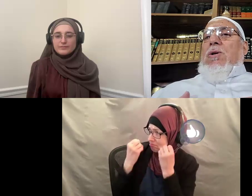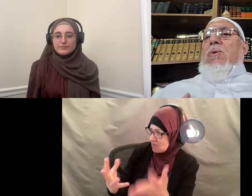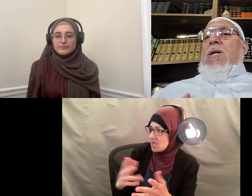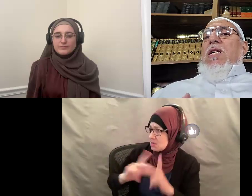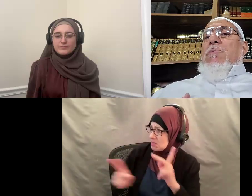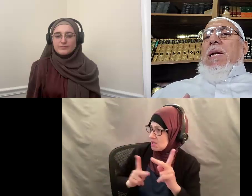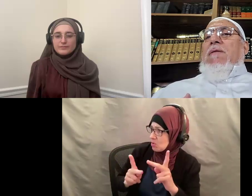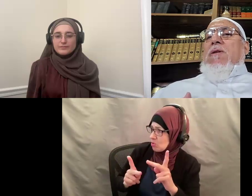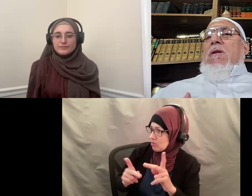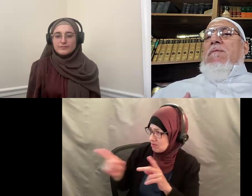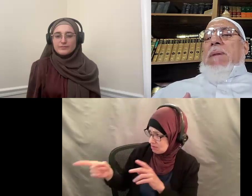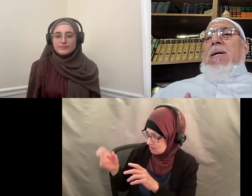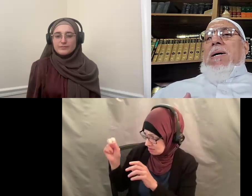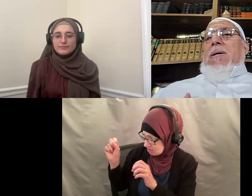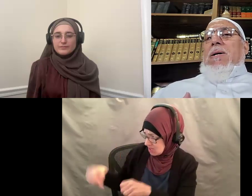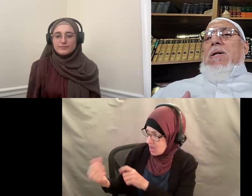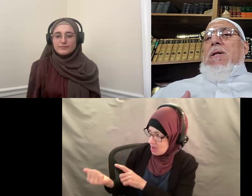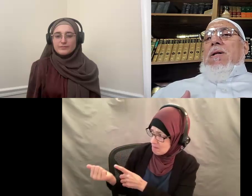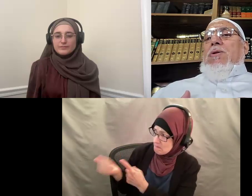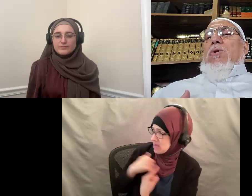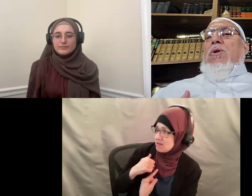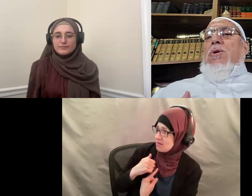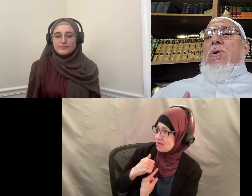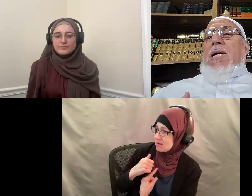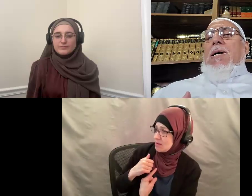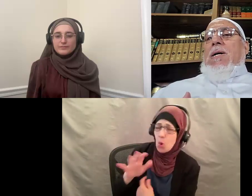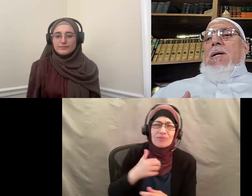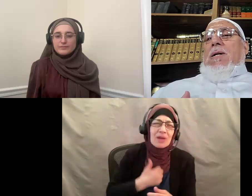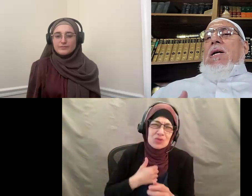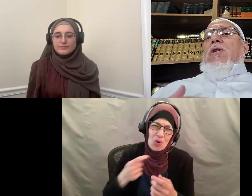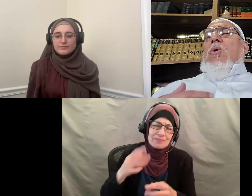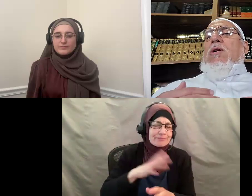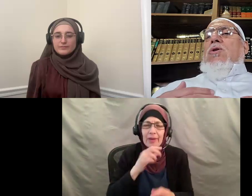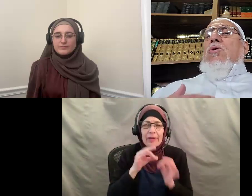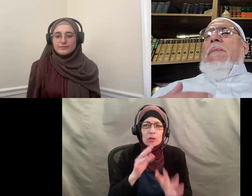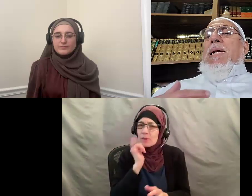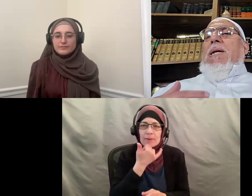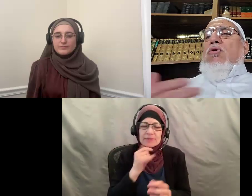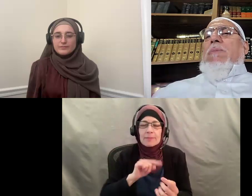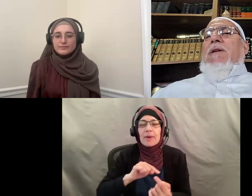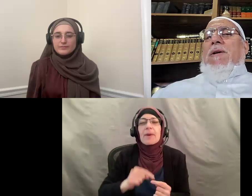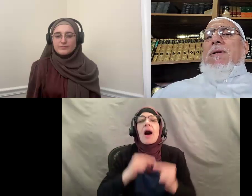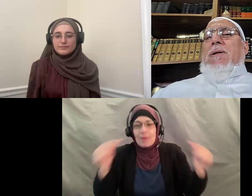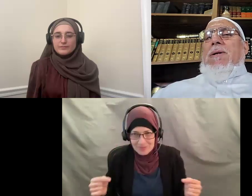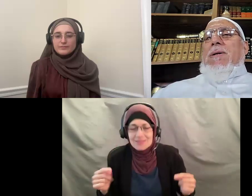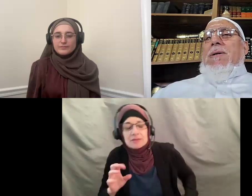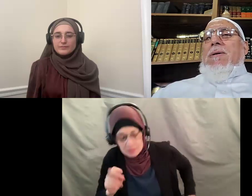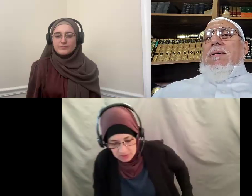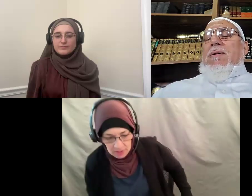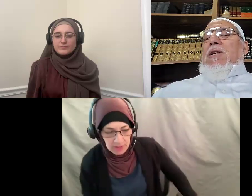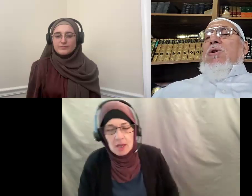Are you, the disbelievers of Mecca, do you think that you are too many to be